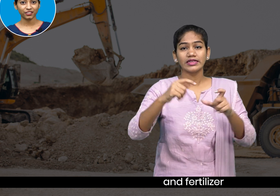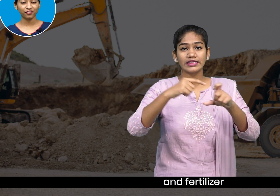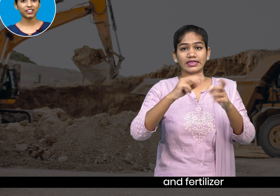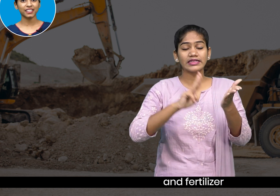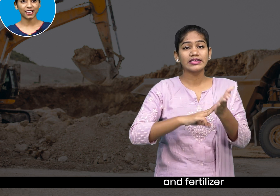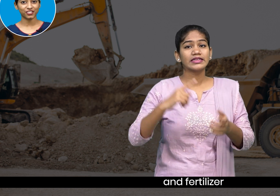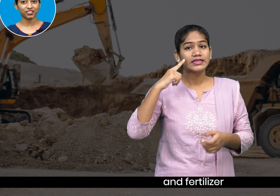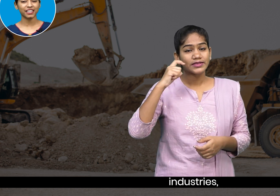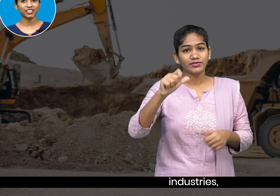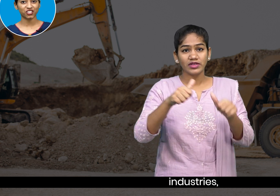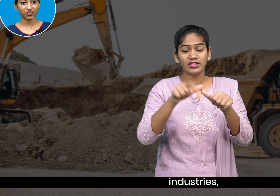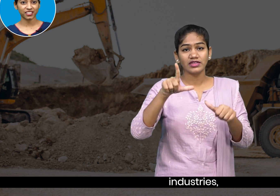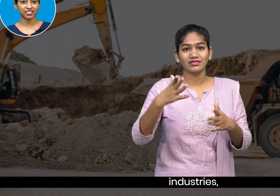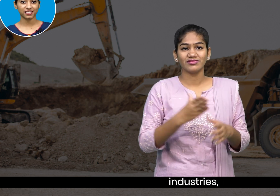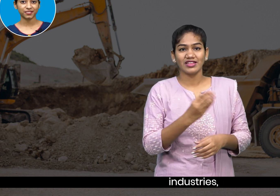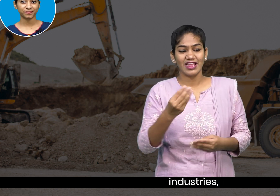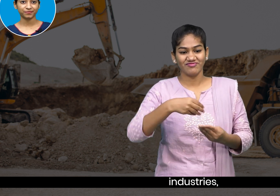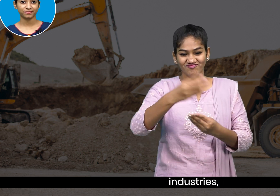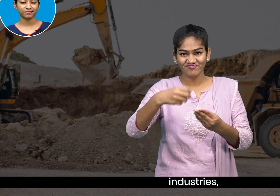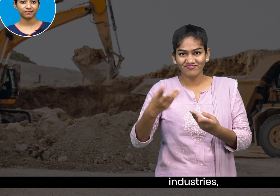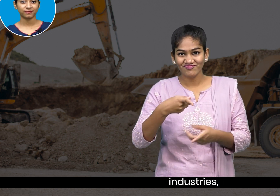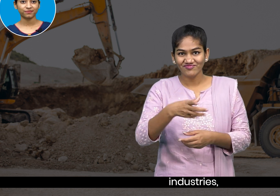and fertilizer industries,